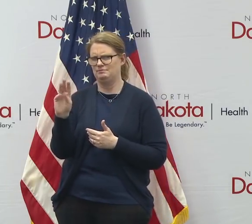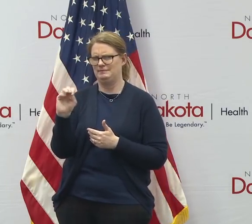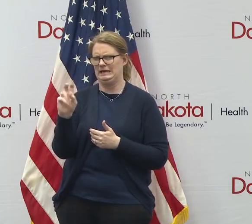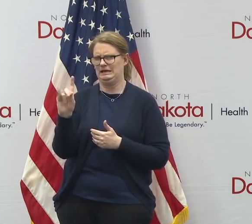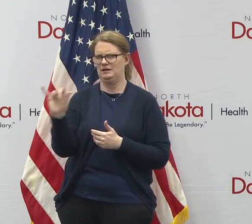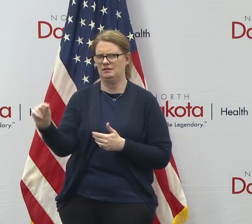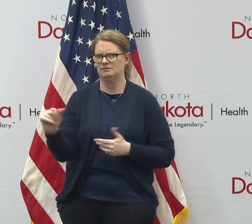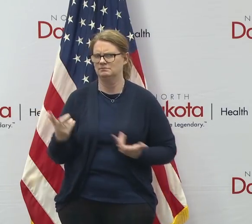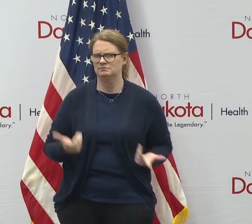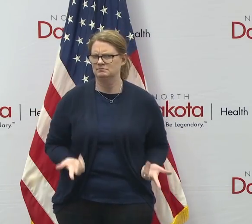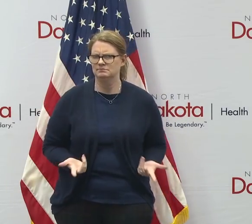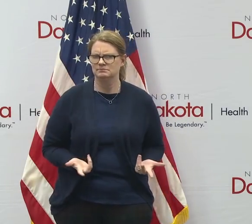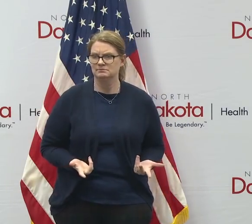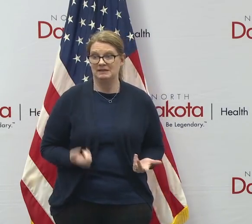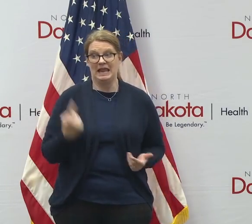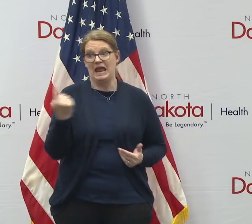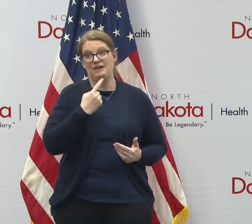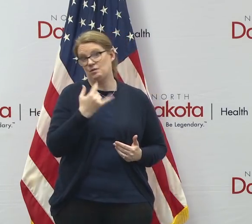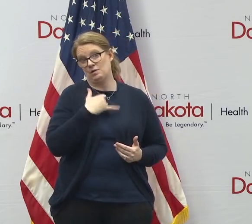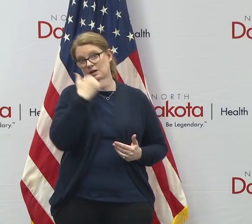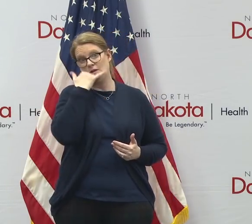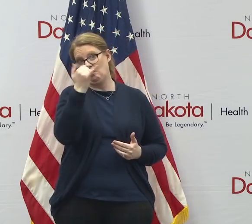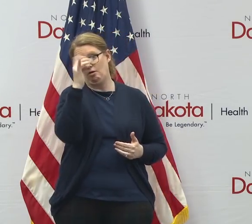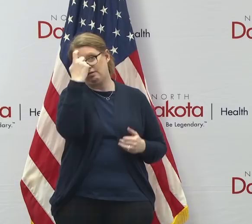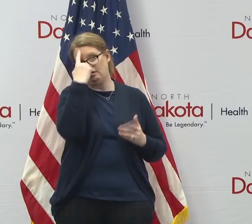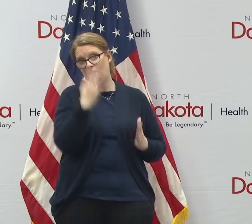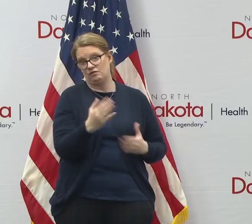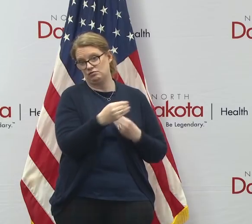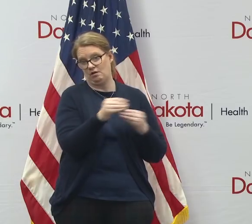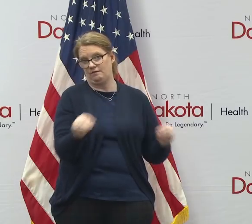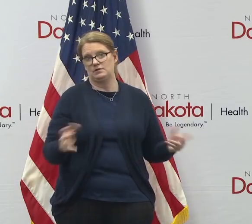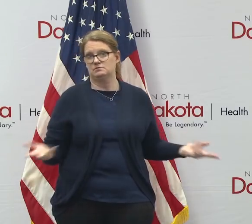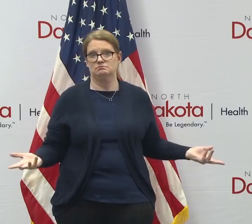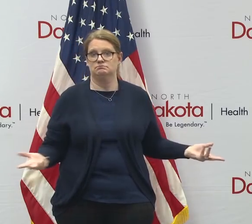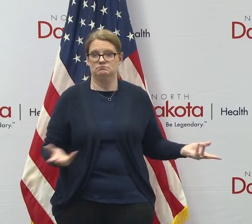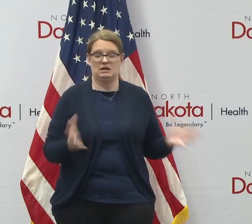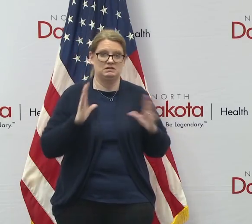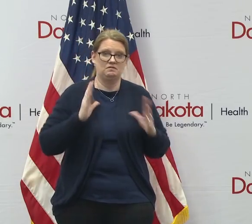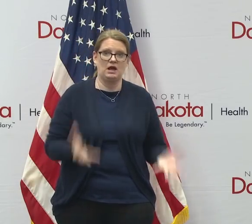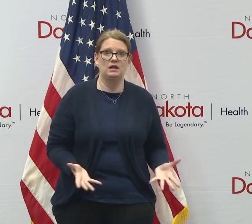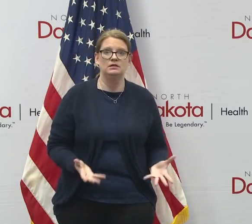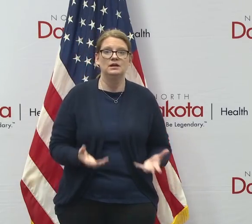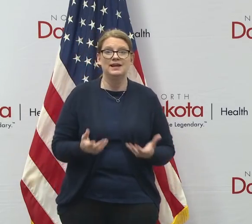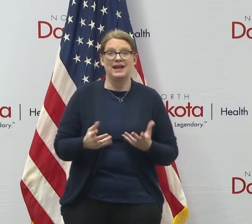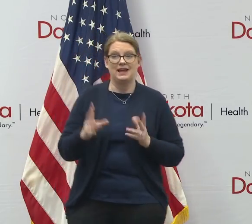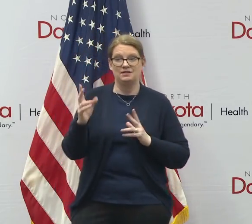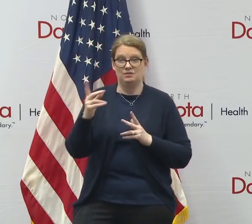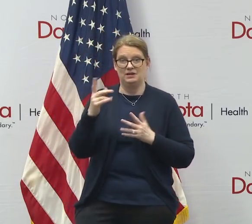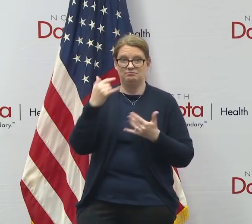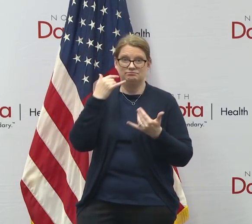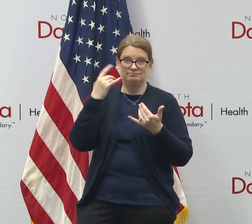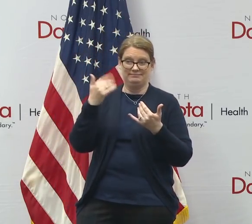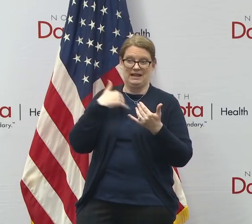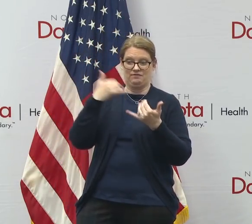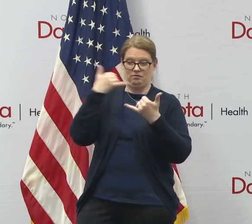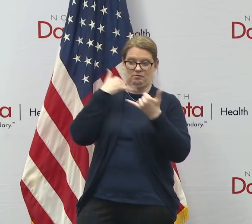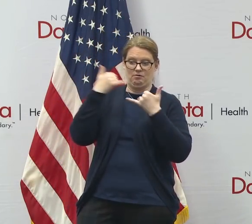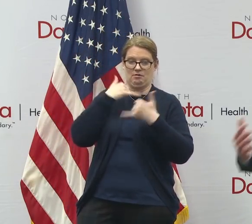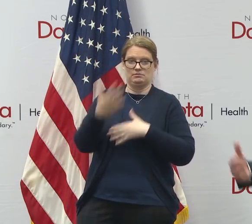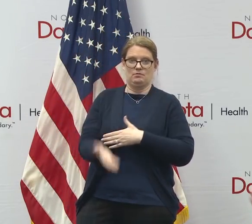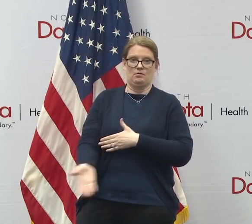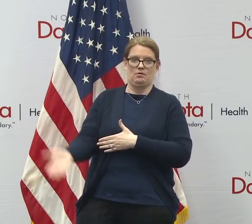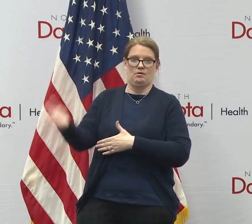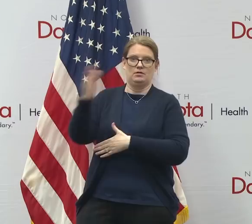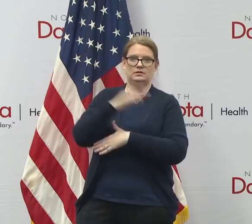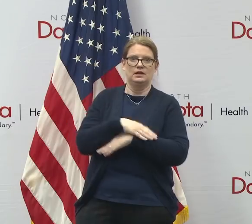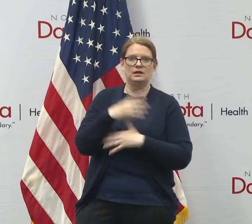every citizen's got the ability to call the governor's office, elected officials we talk to all day long. And so again, we just, because part of where it